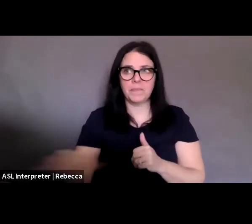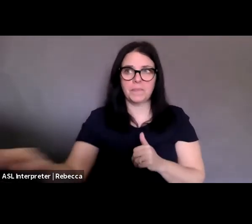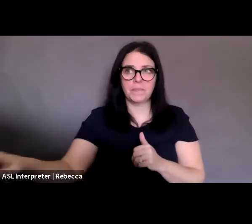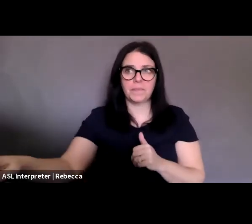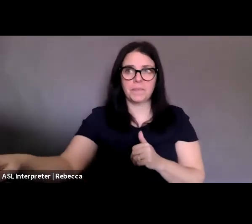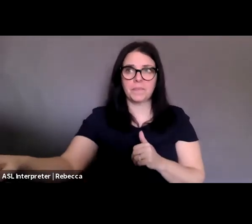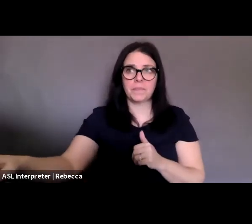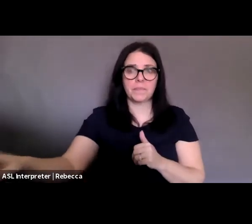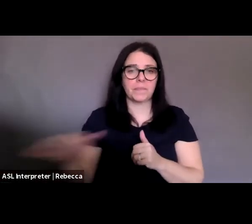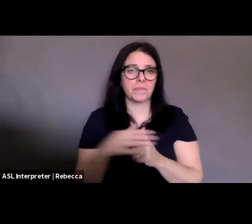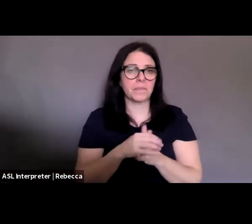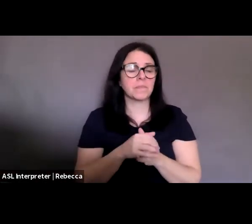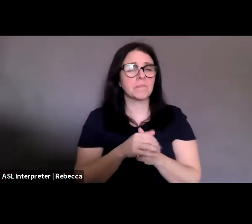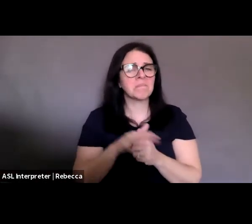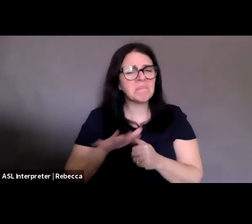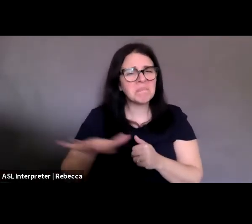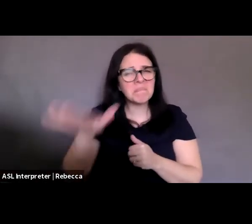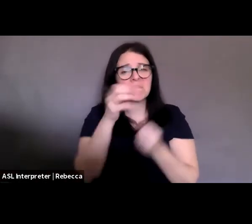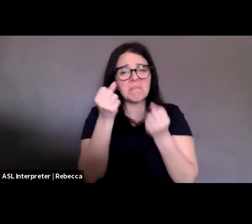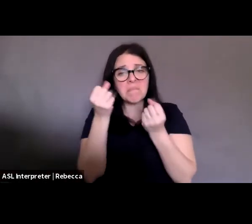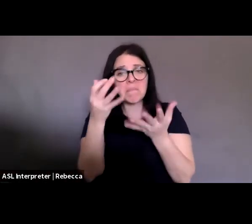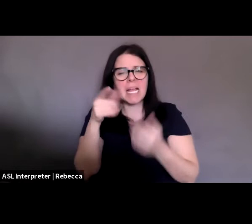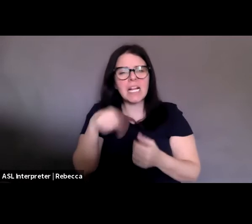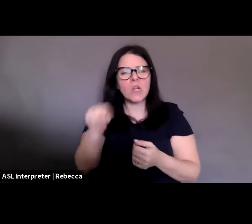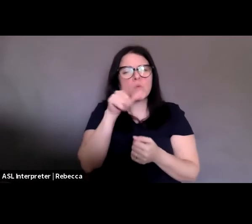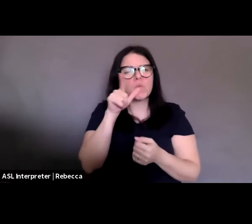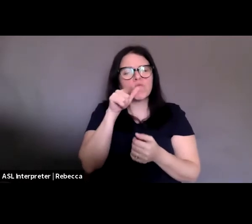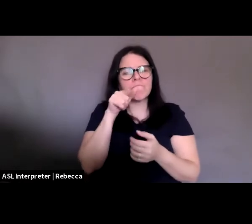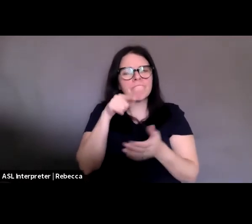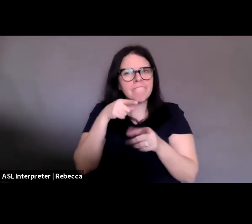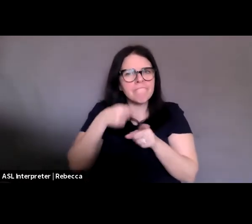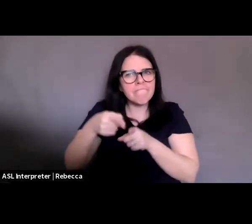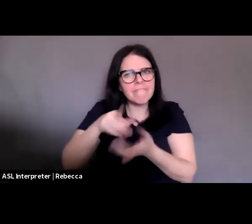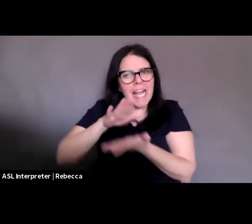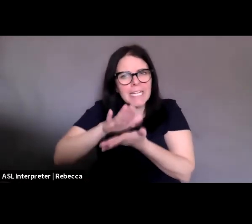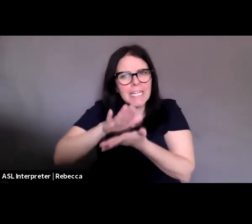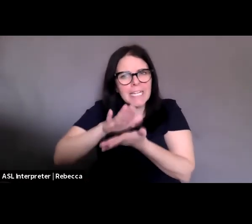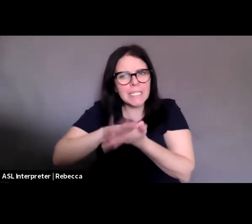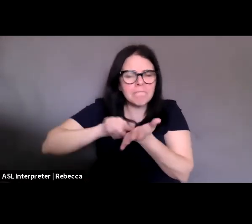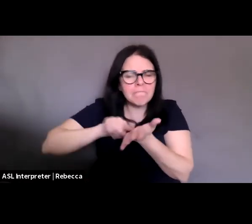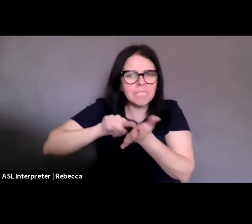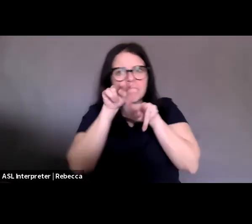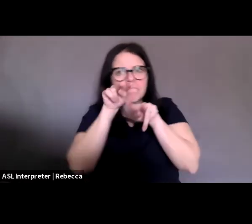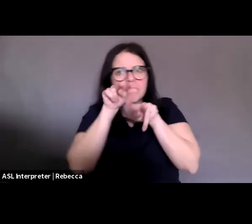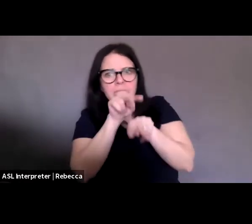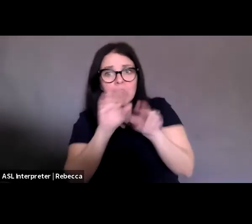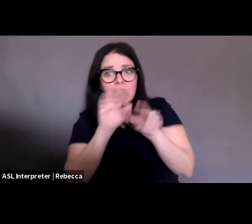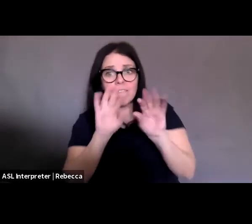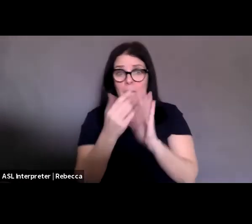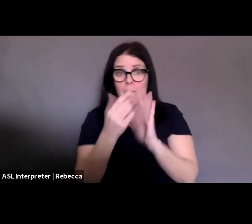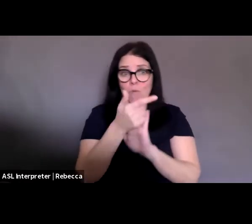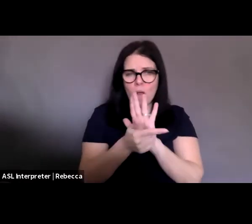Many academics monitoring family law cases around the world have become increasingly